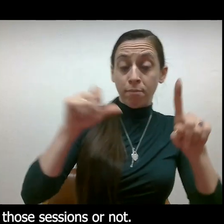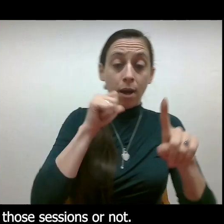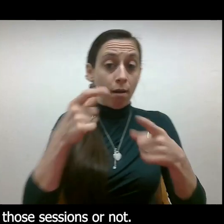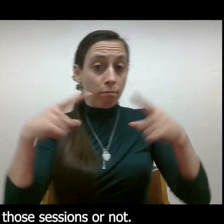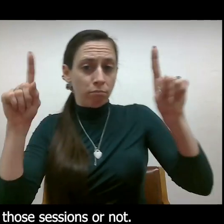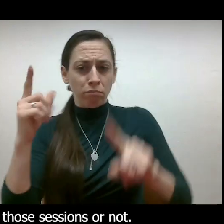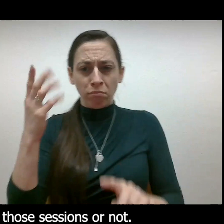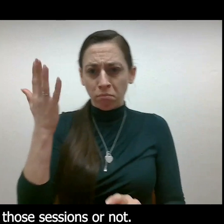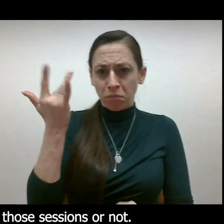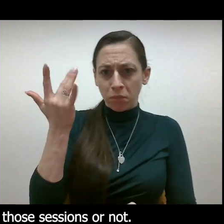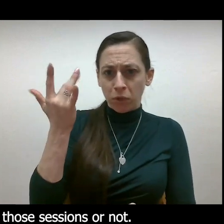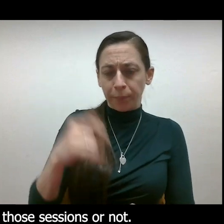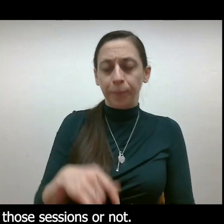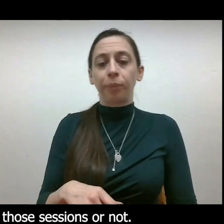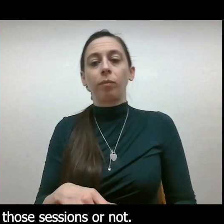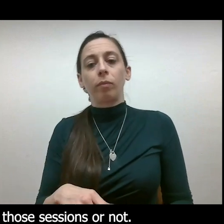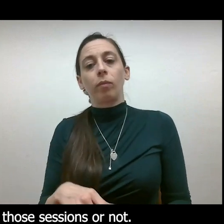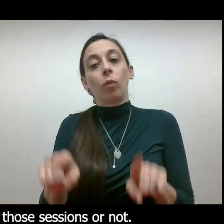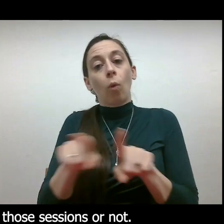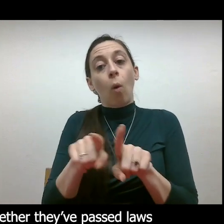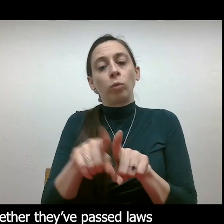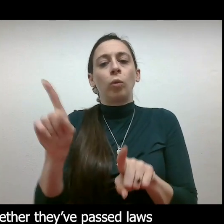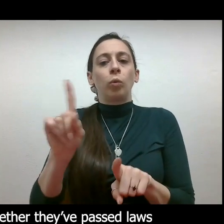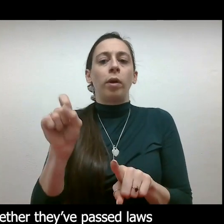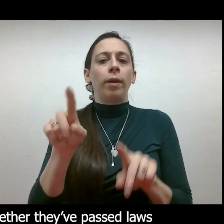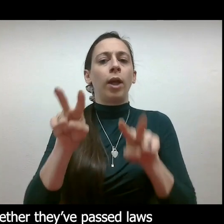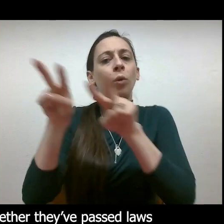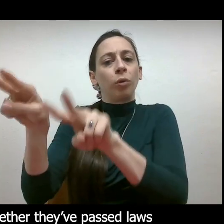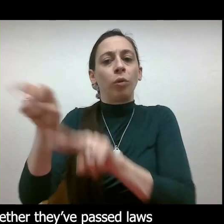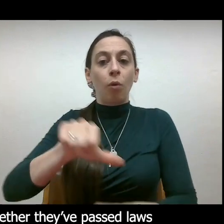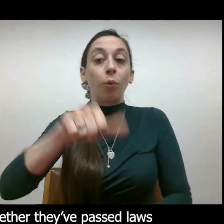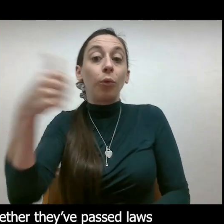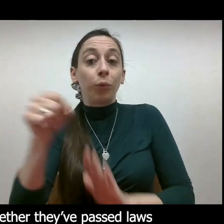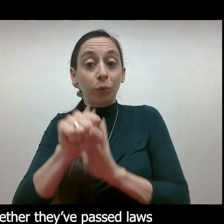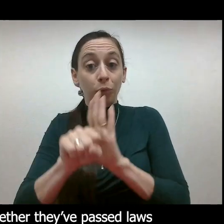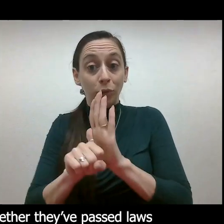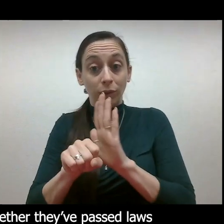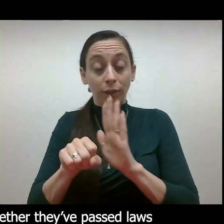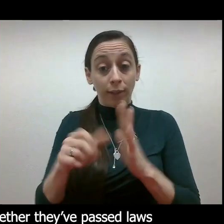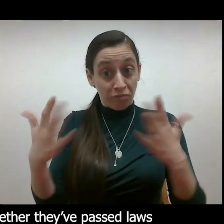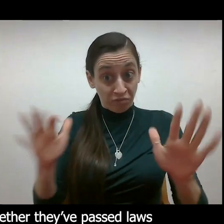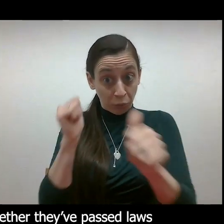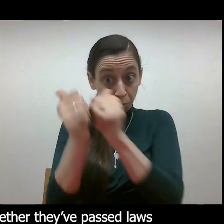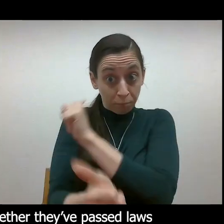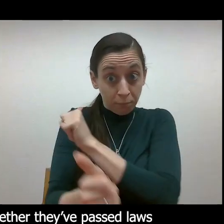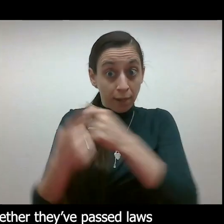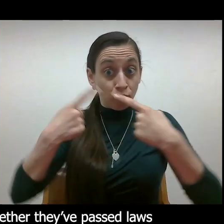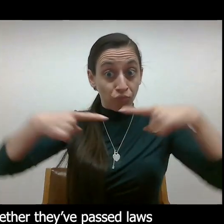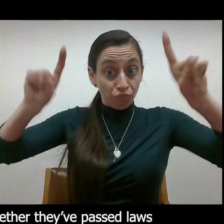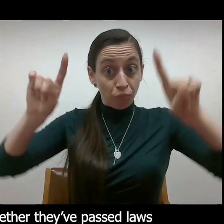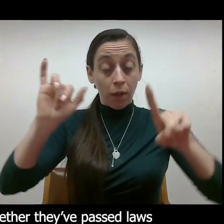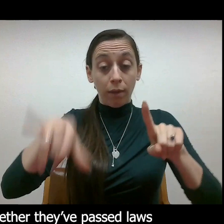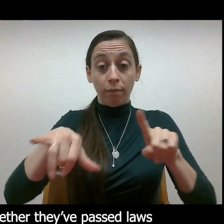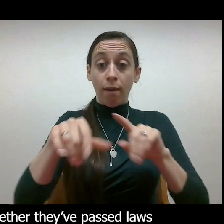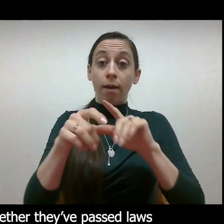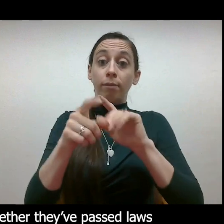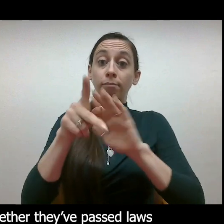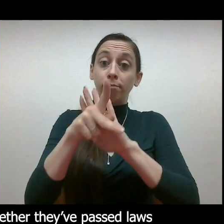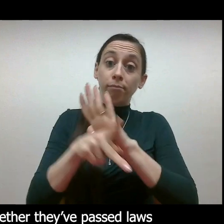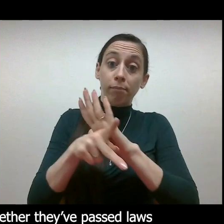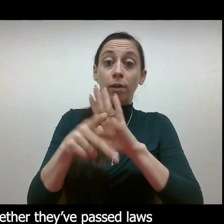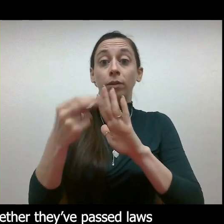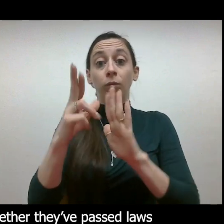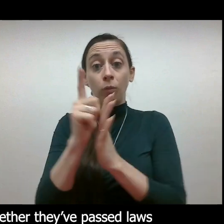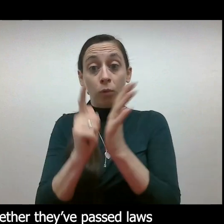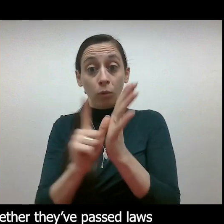and whether there were any successes in those sessions. You can also look at other states and whether they've passed laws